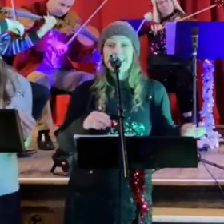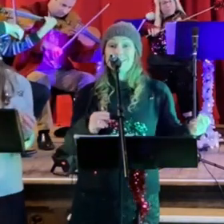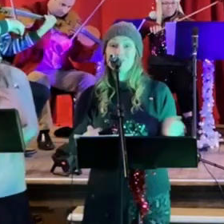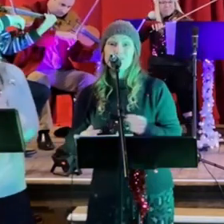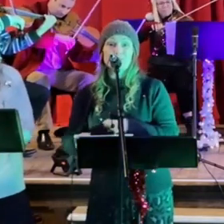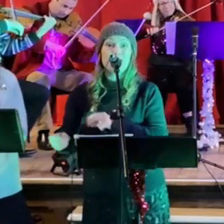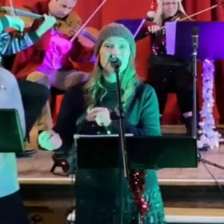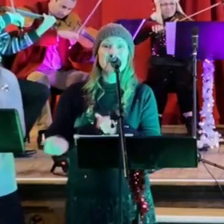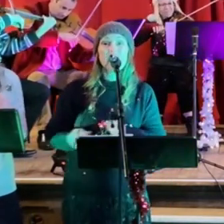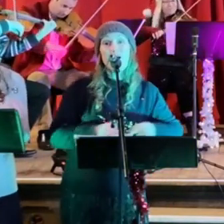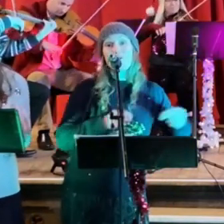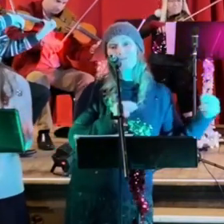Candles burning low.